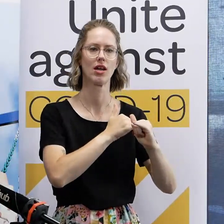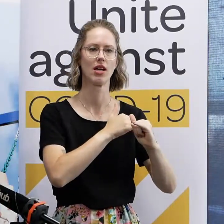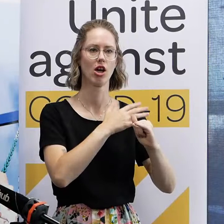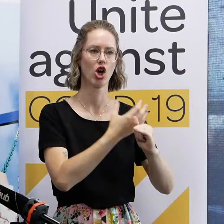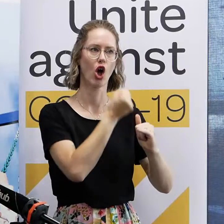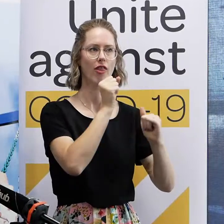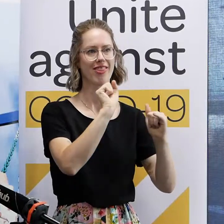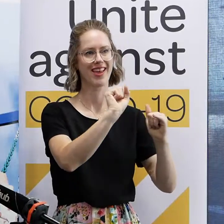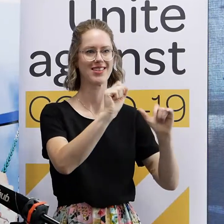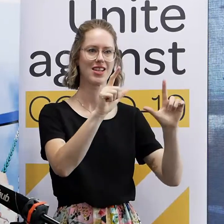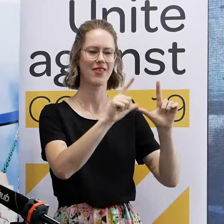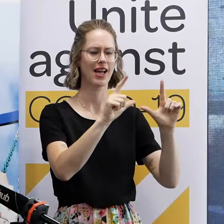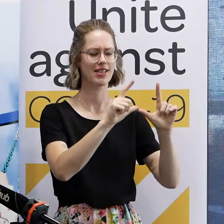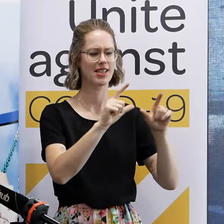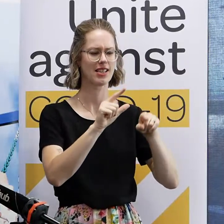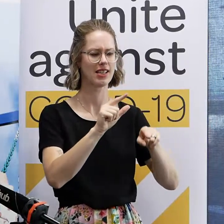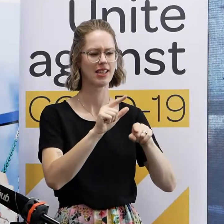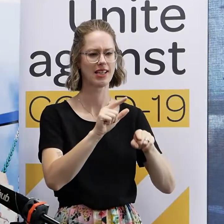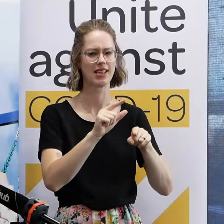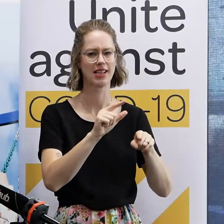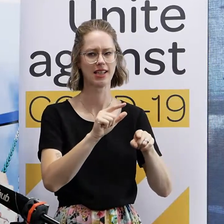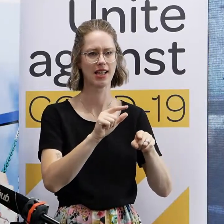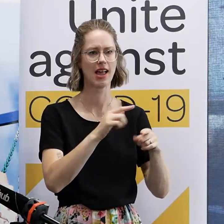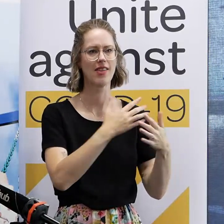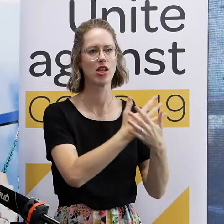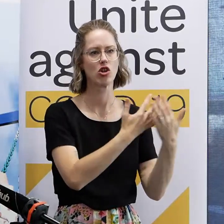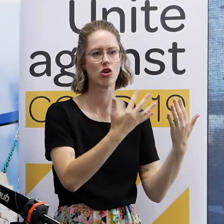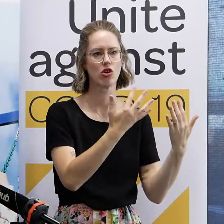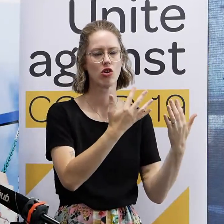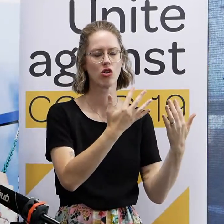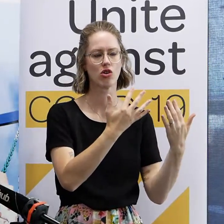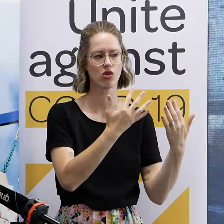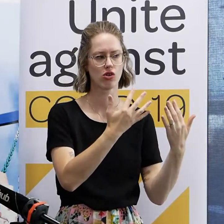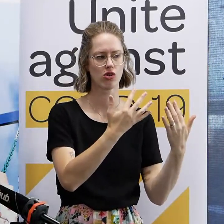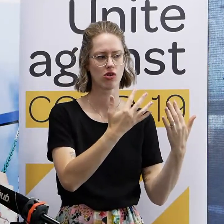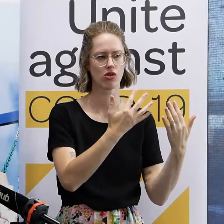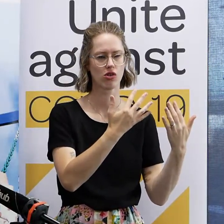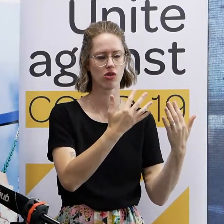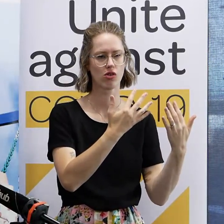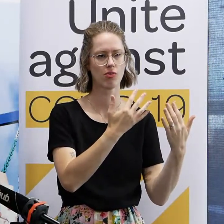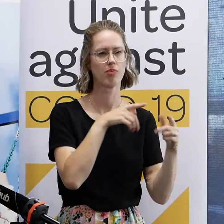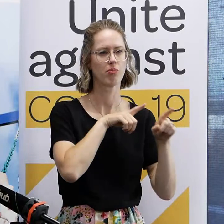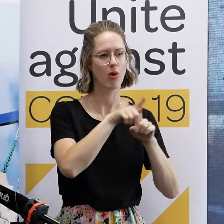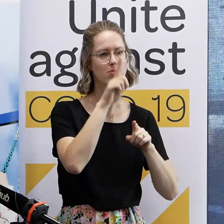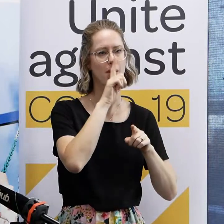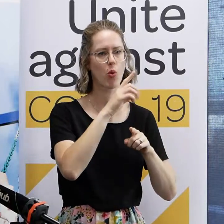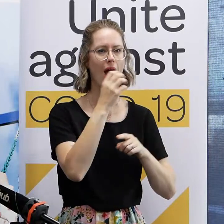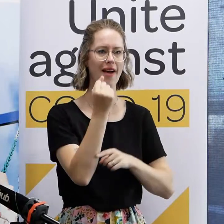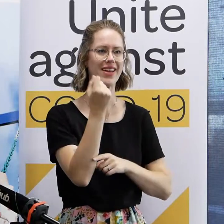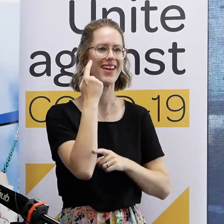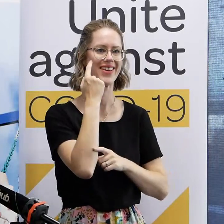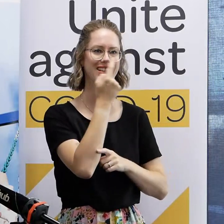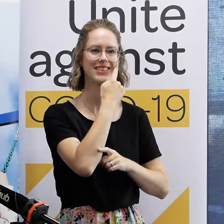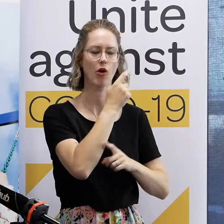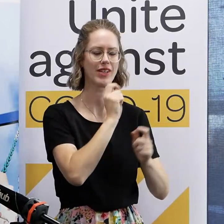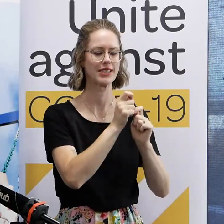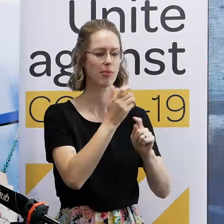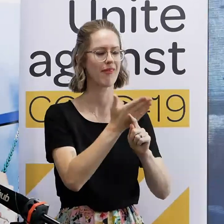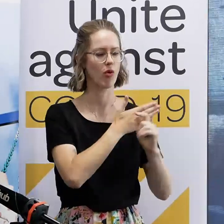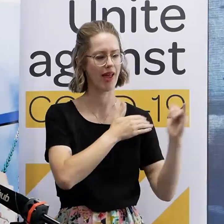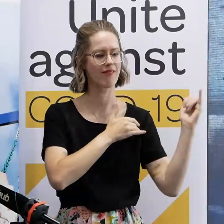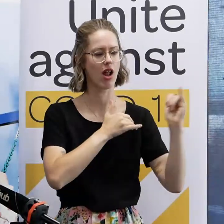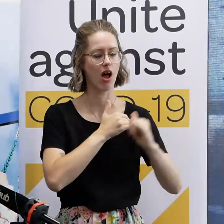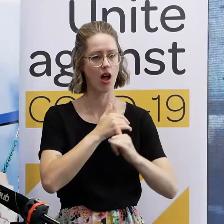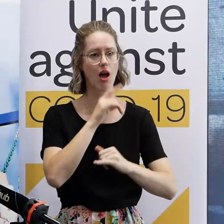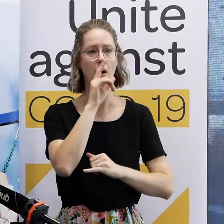certificate of that, and we've seen very few people coming through without valid evidence of pre-departure testing. It may well